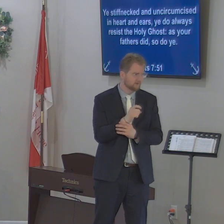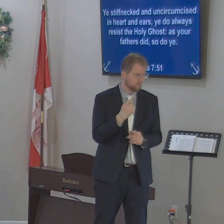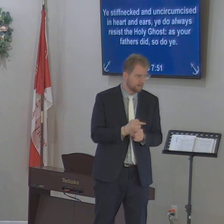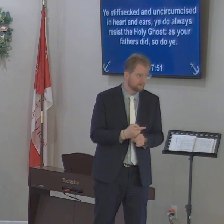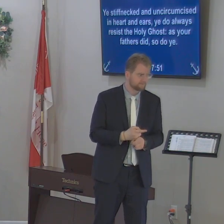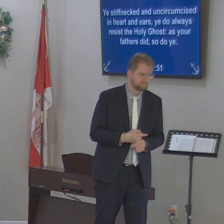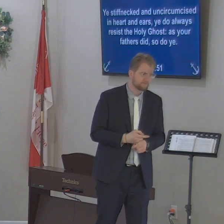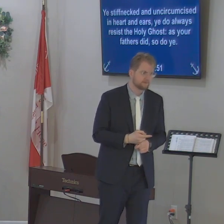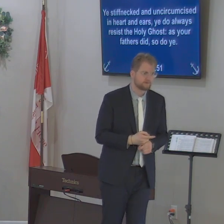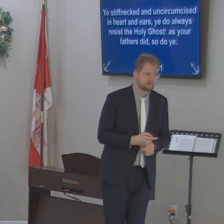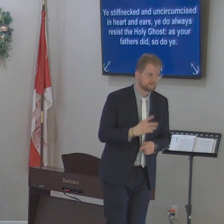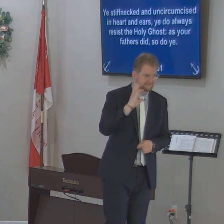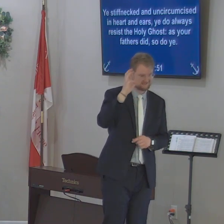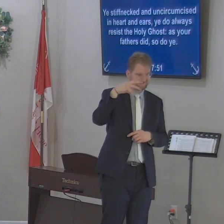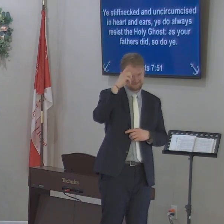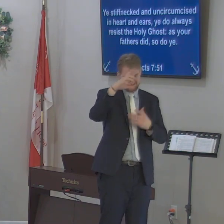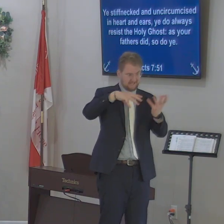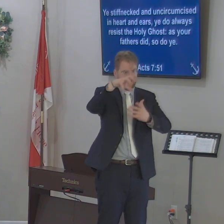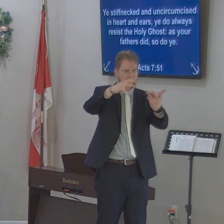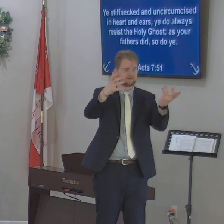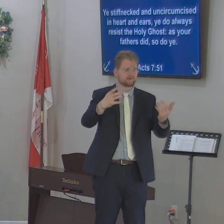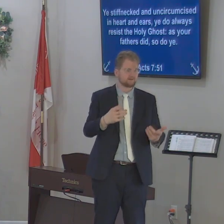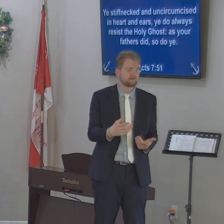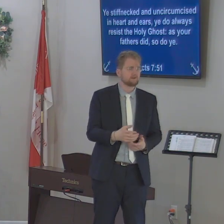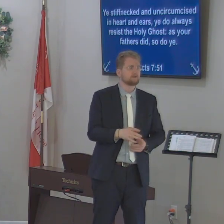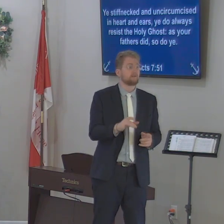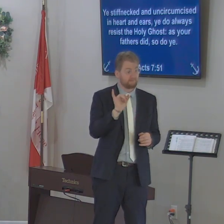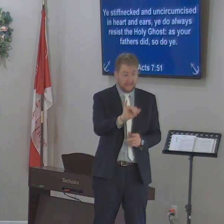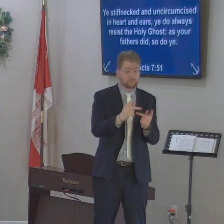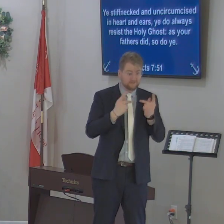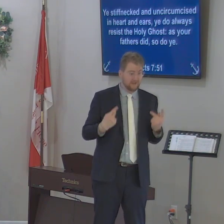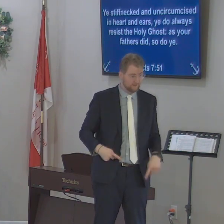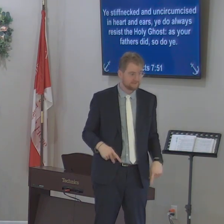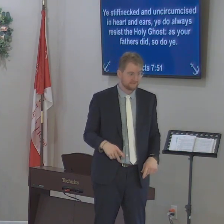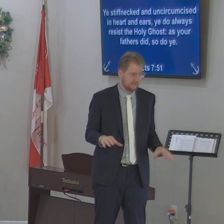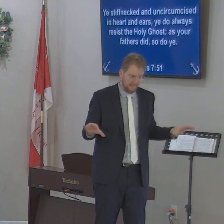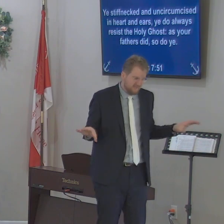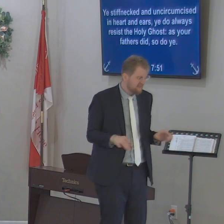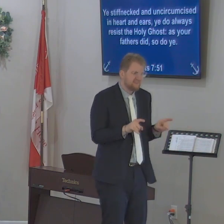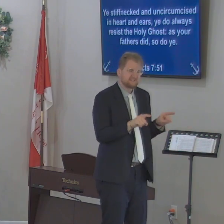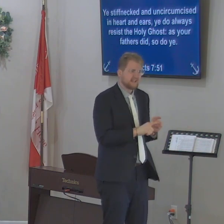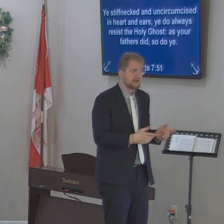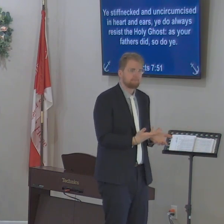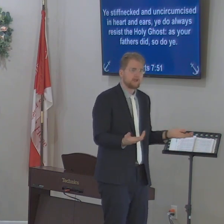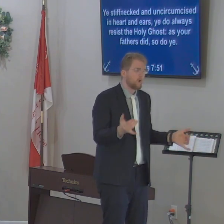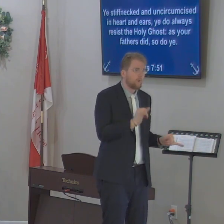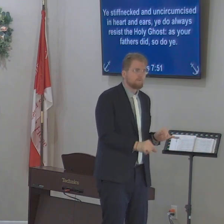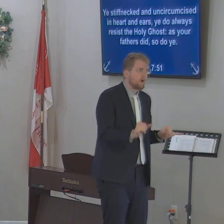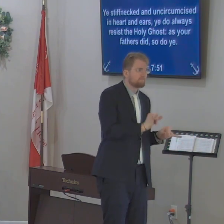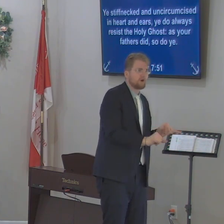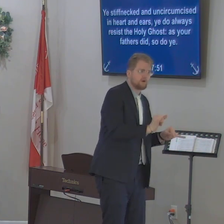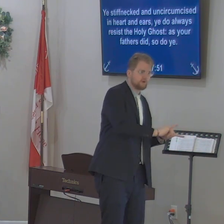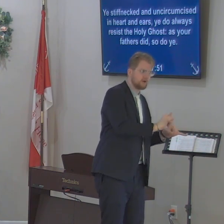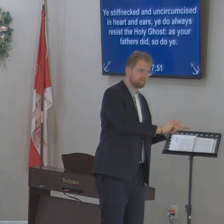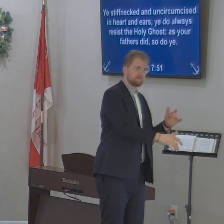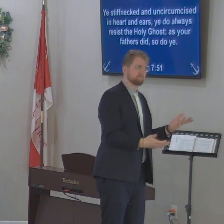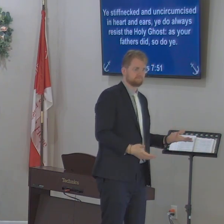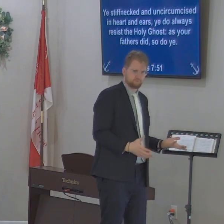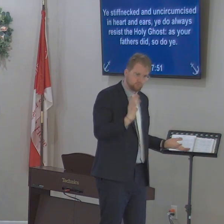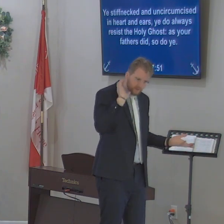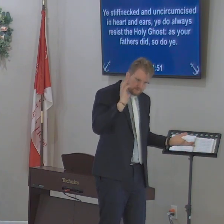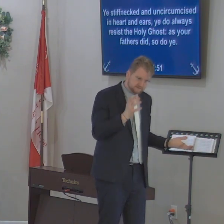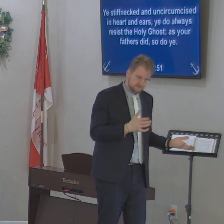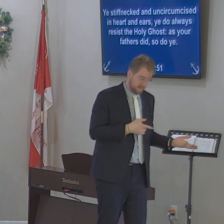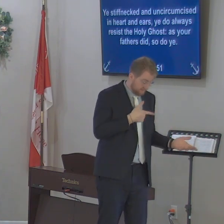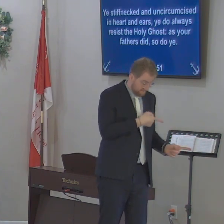resisting the pricking of God in your heart. He says, "You resist the Holy Ghost. You